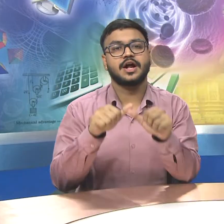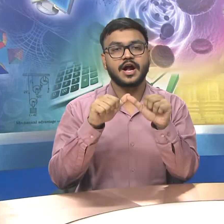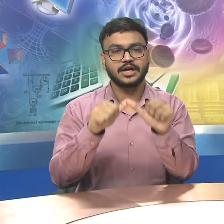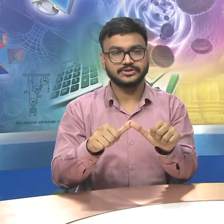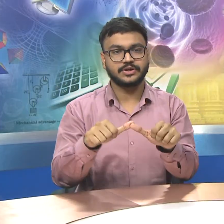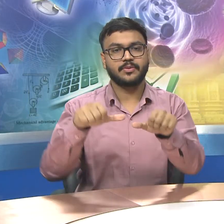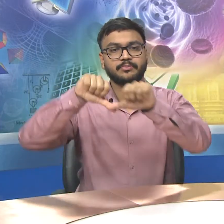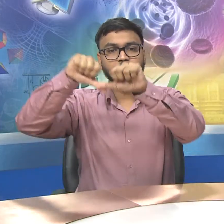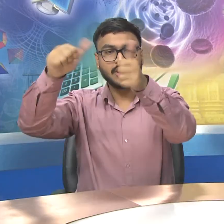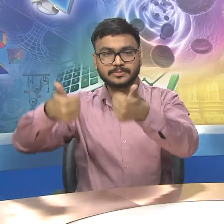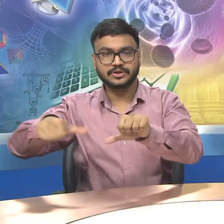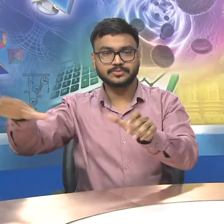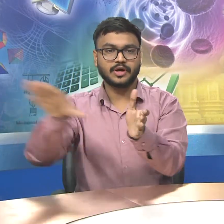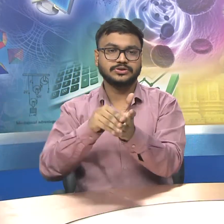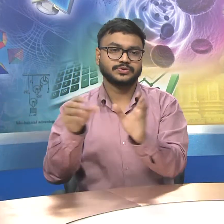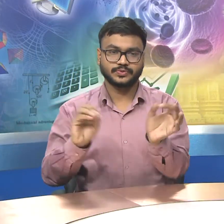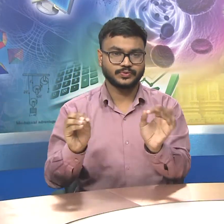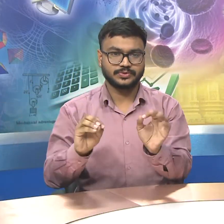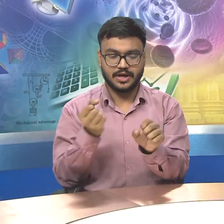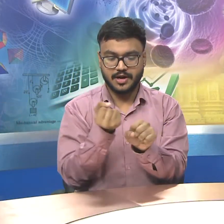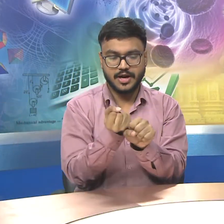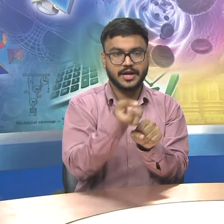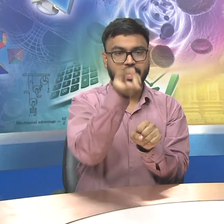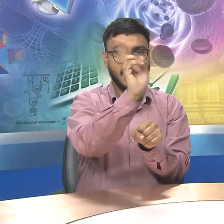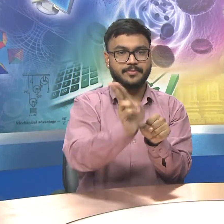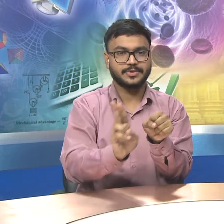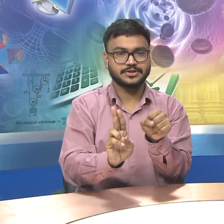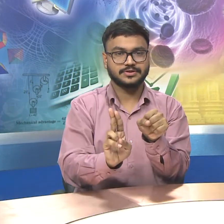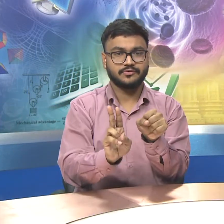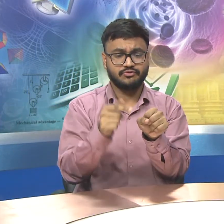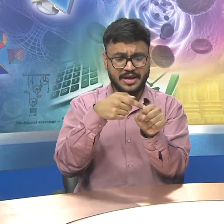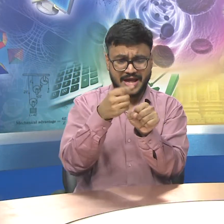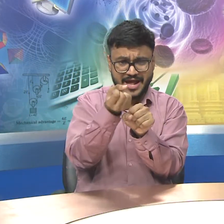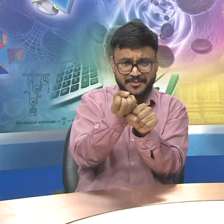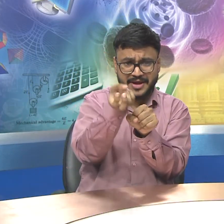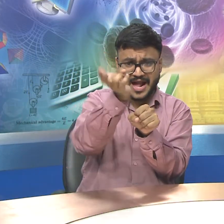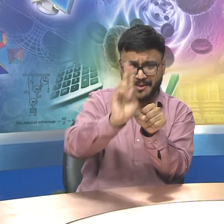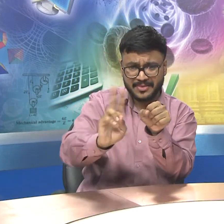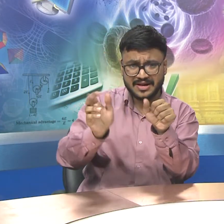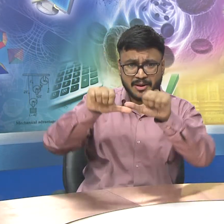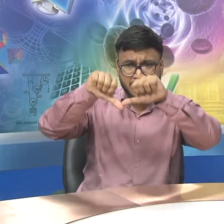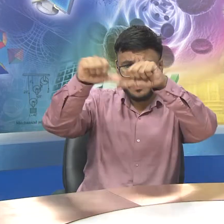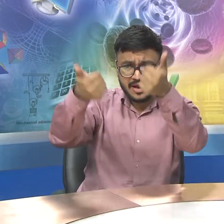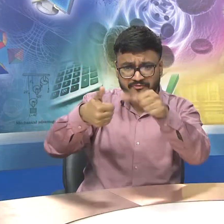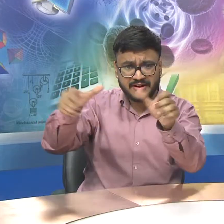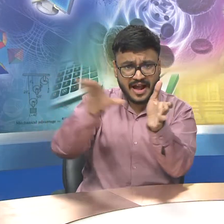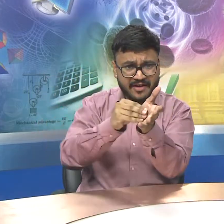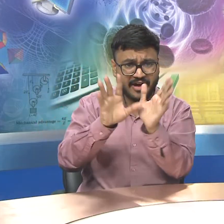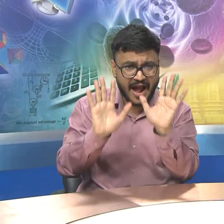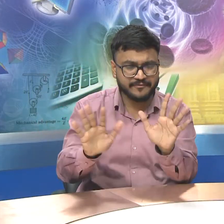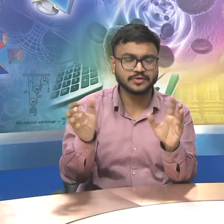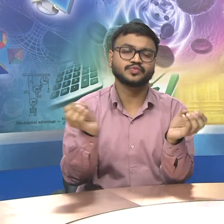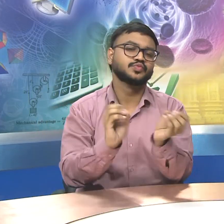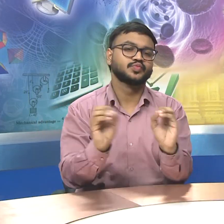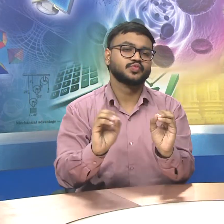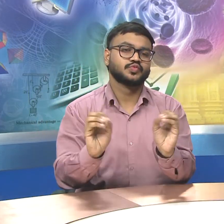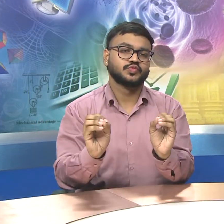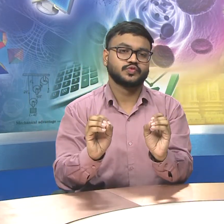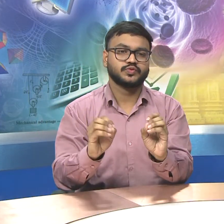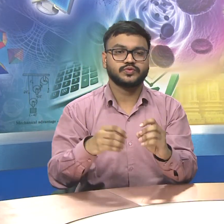And we can see the grammar is the example of non-iconic sign because it is not related